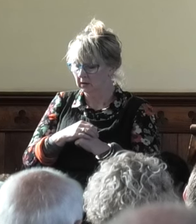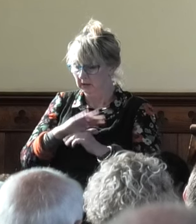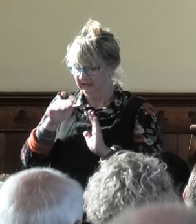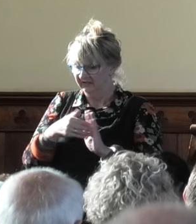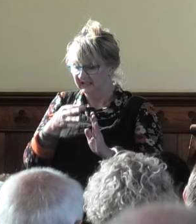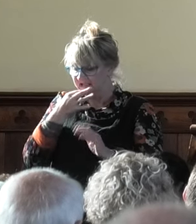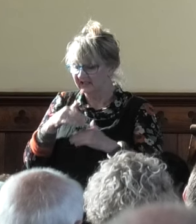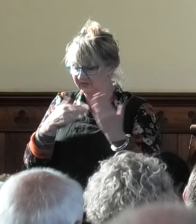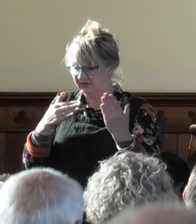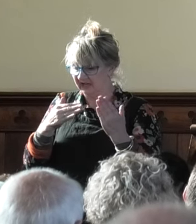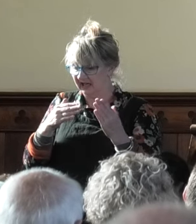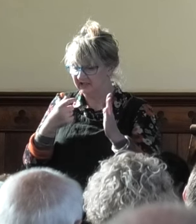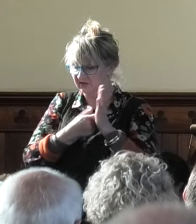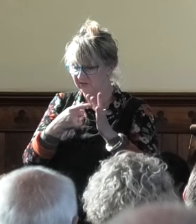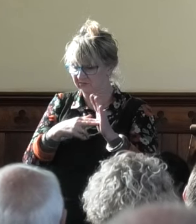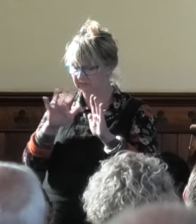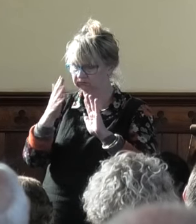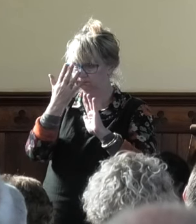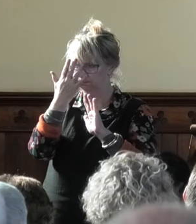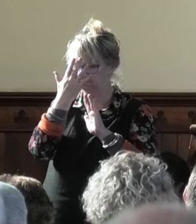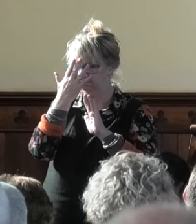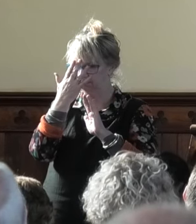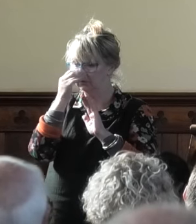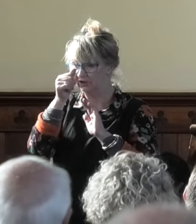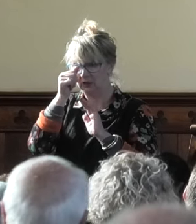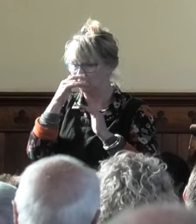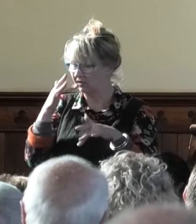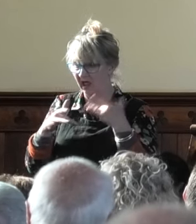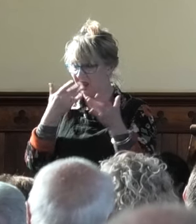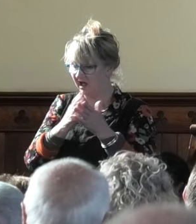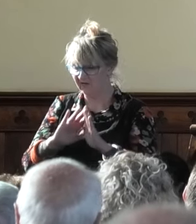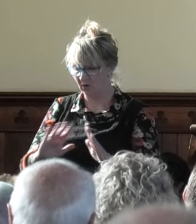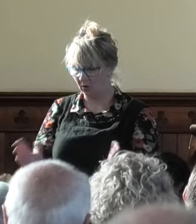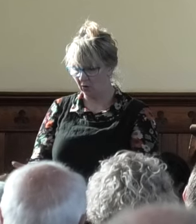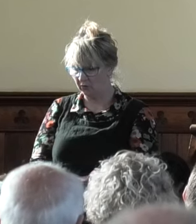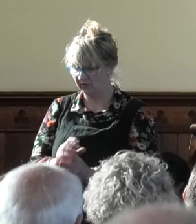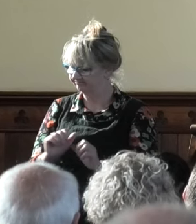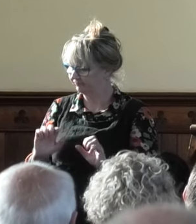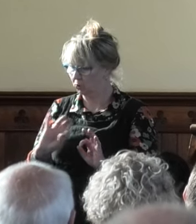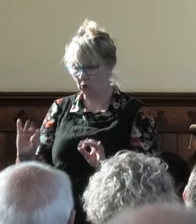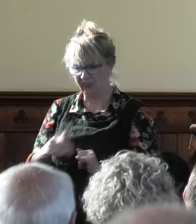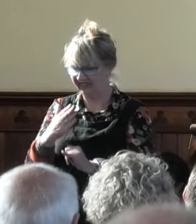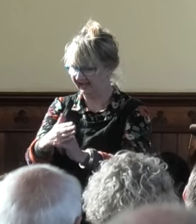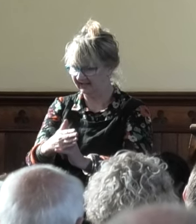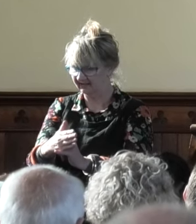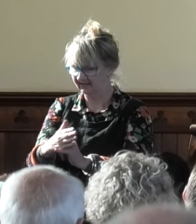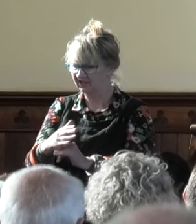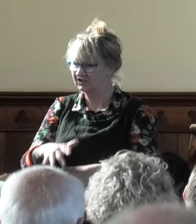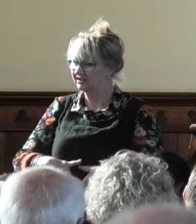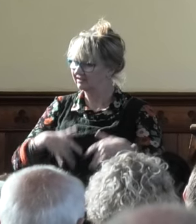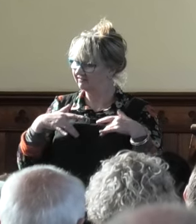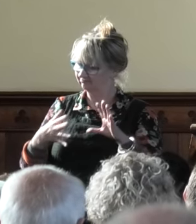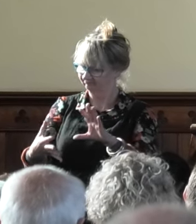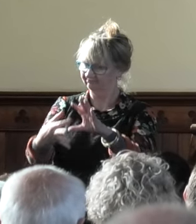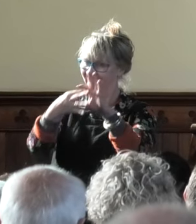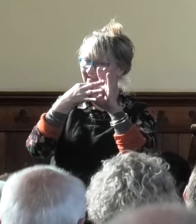she faced her own mortality. Rinska knew that life on earth was not the end, because being known by God meant